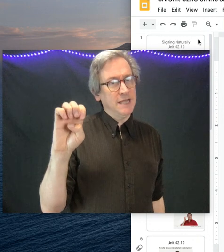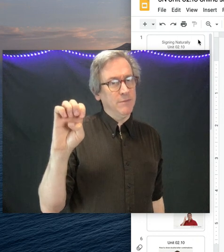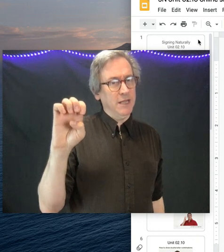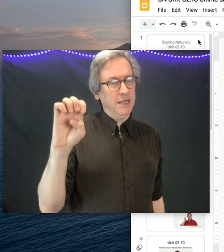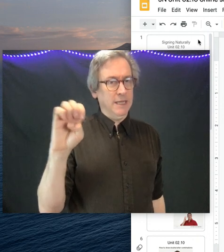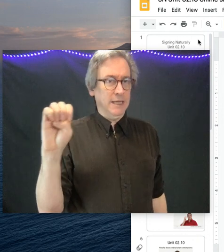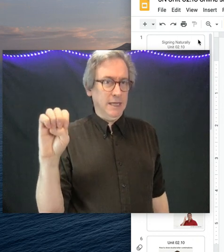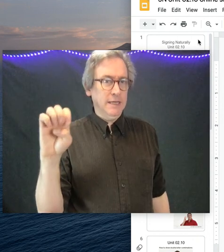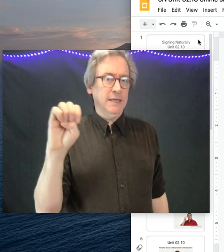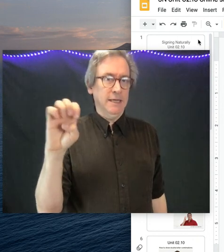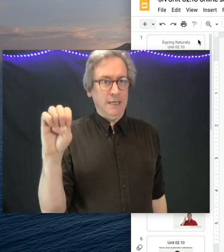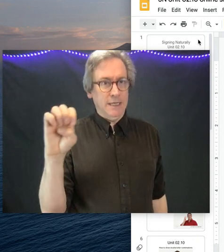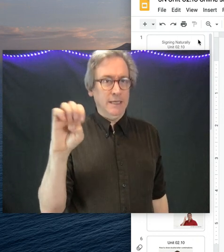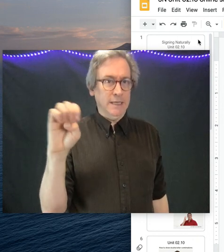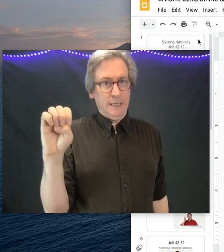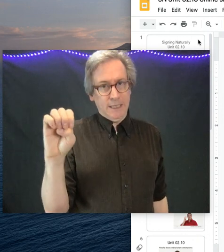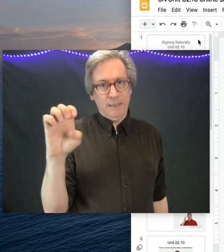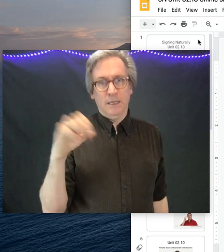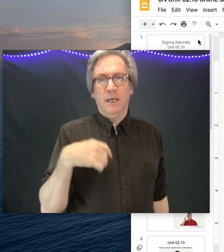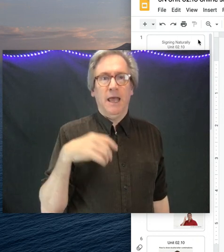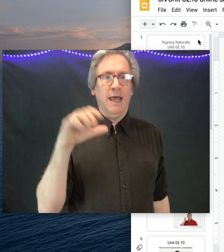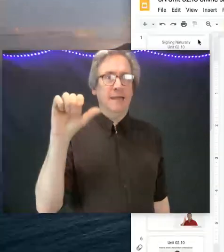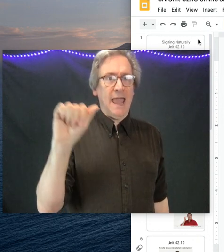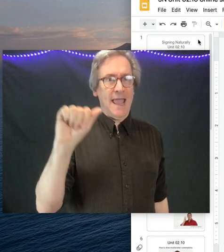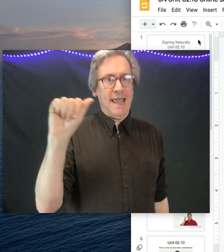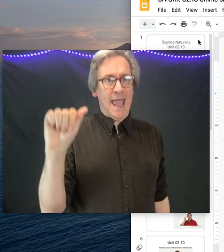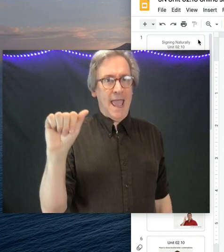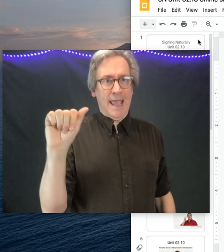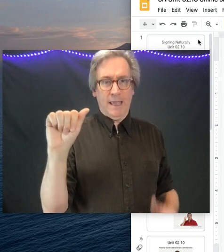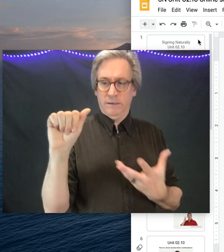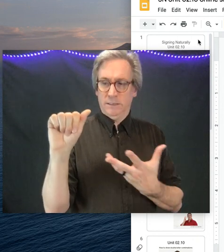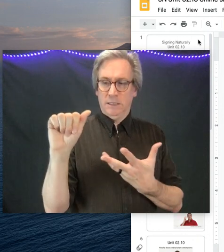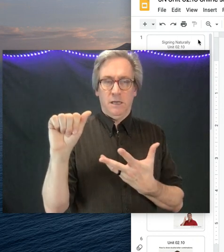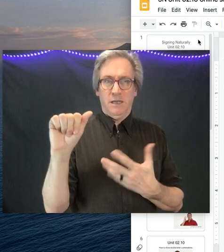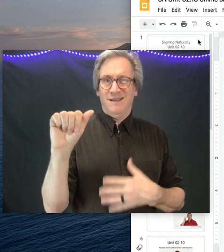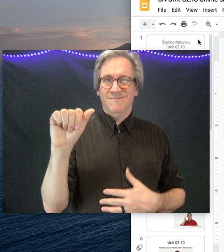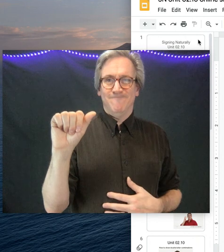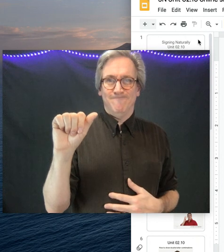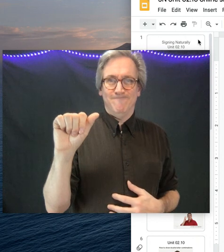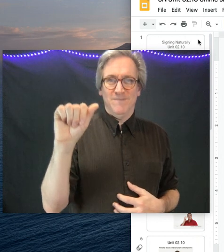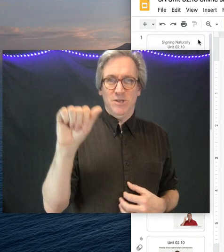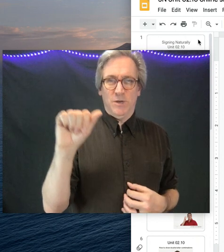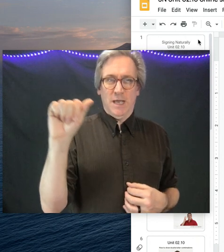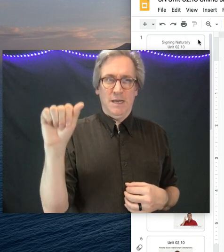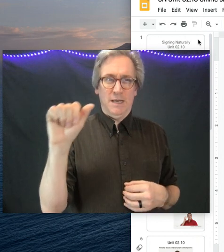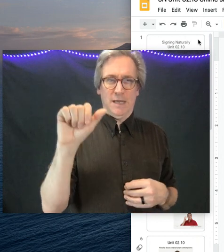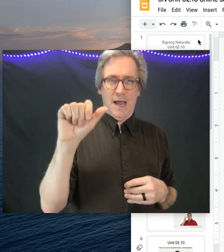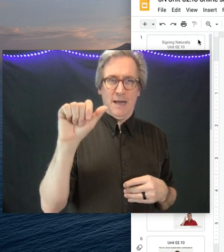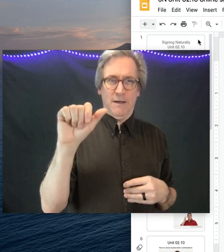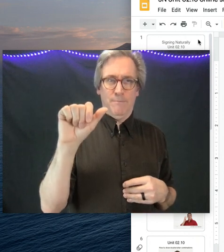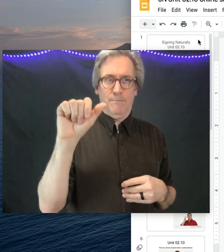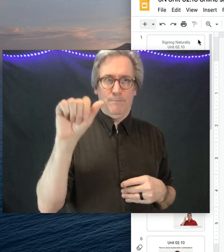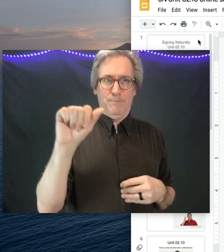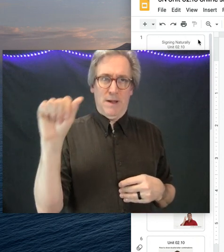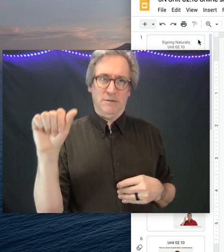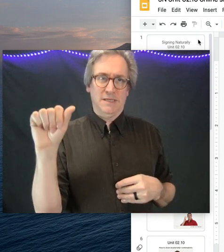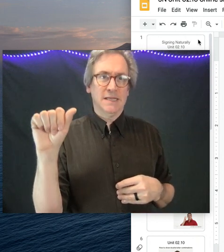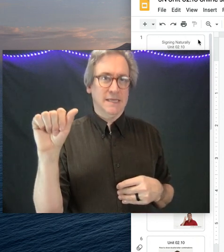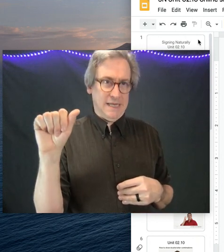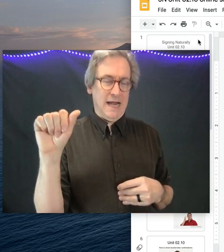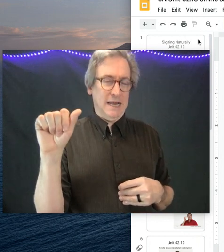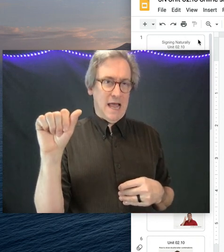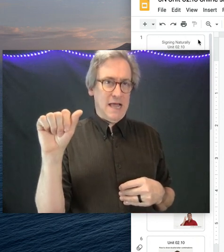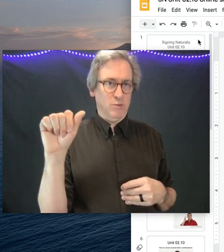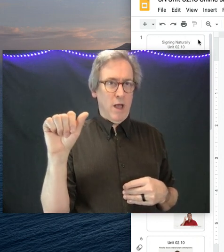do the same thing, EE, EE, EE. And AA, you can kind of bounce